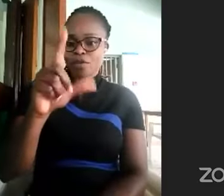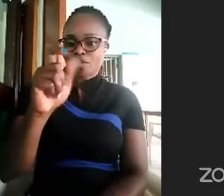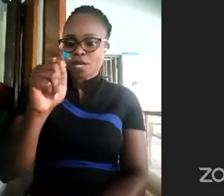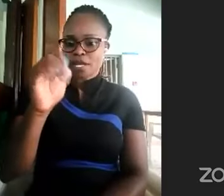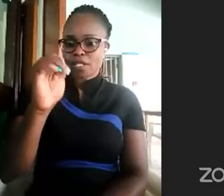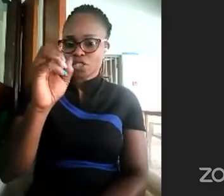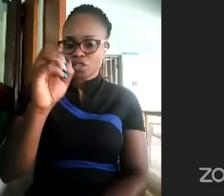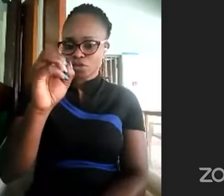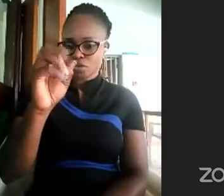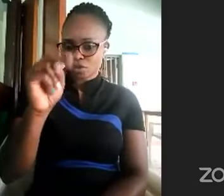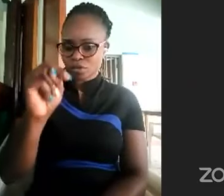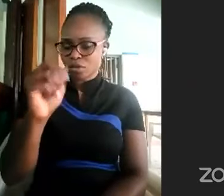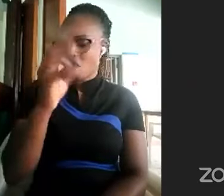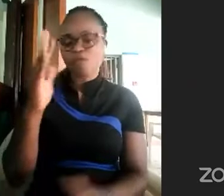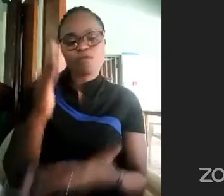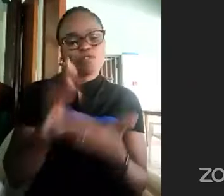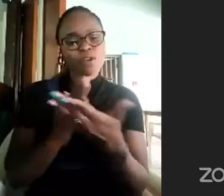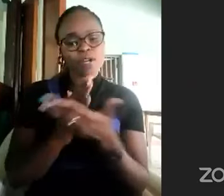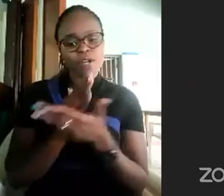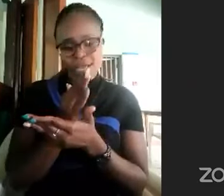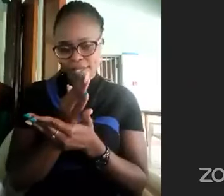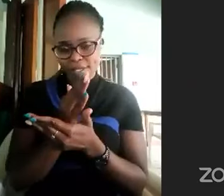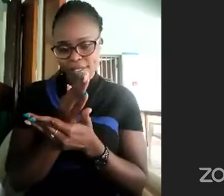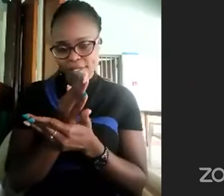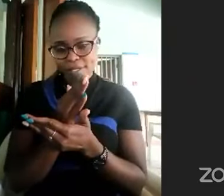You see, violation of rights, maybe